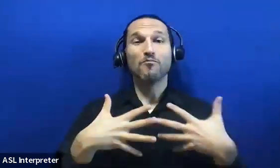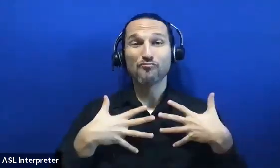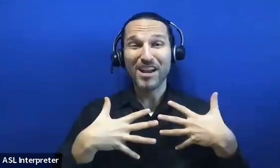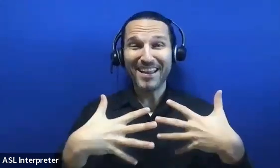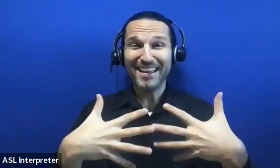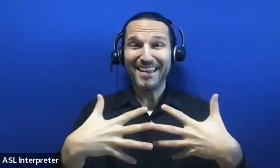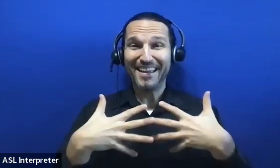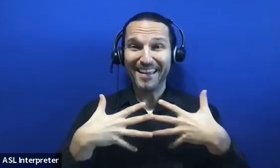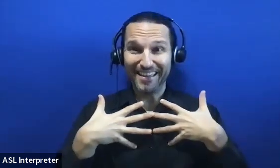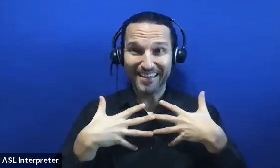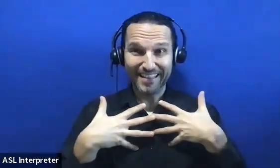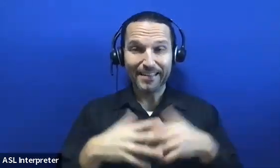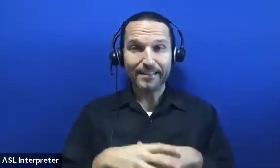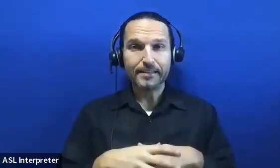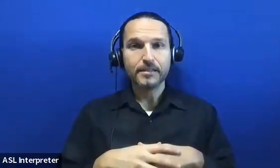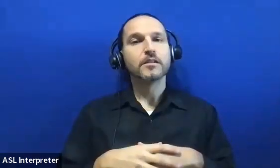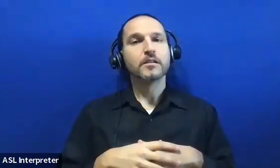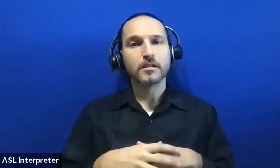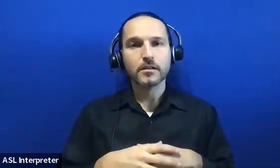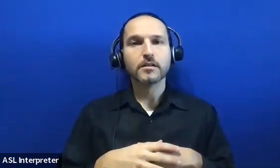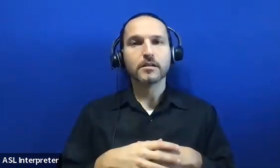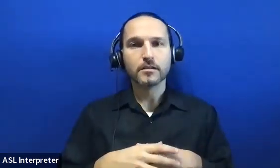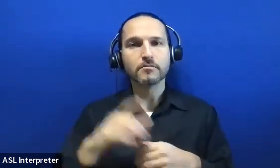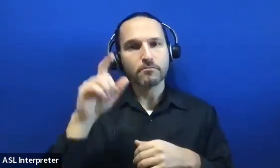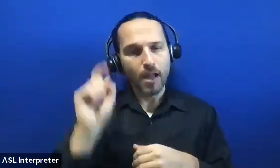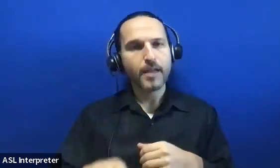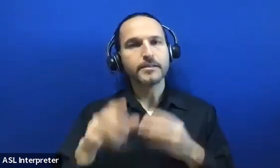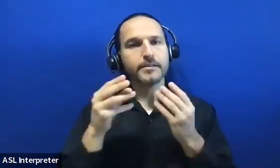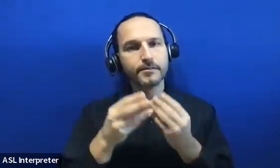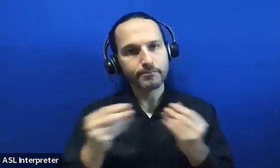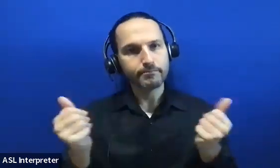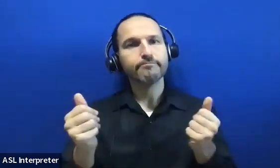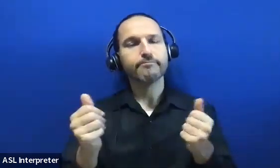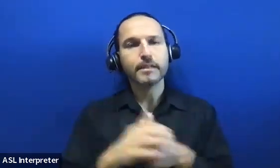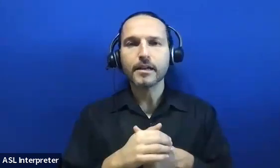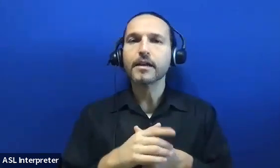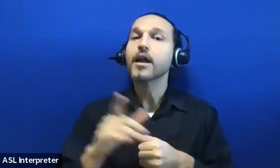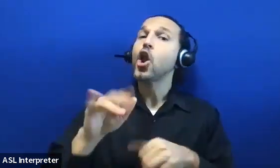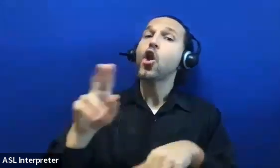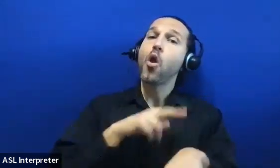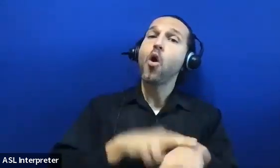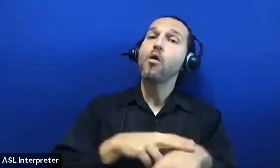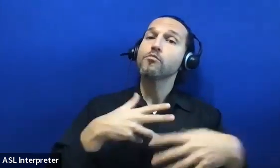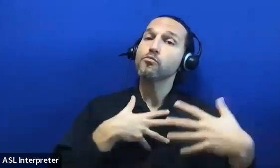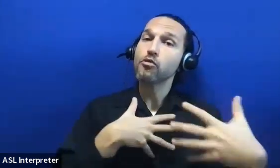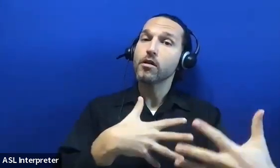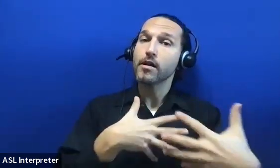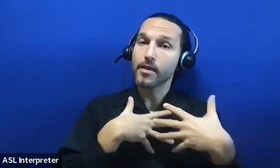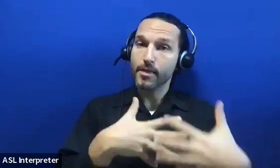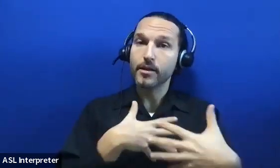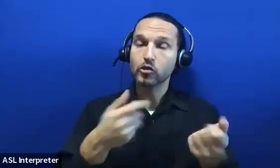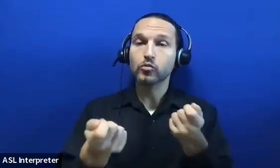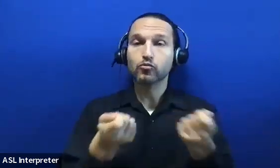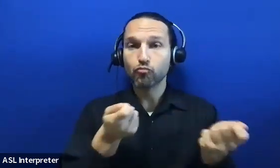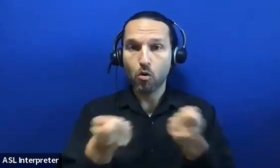breathing is being addressed. So normal swallowing means that we can control our breathing too.